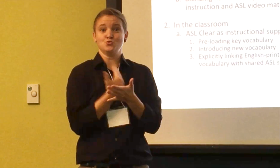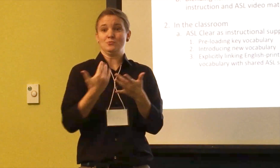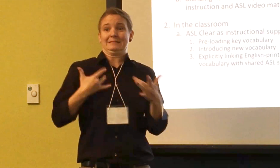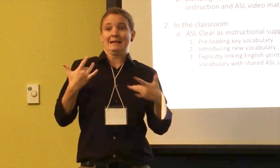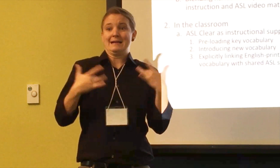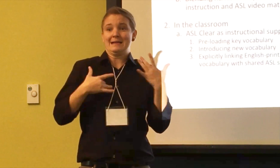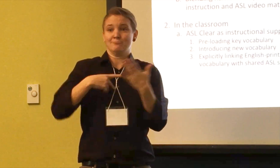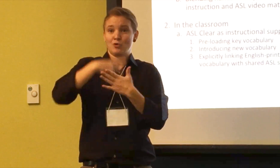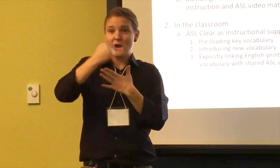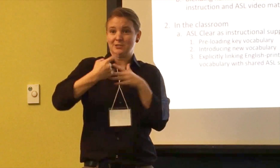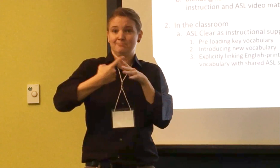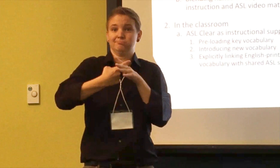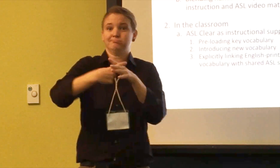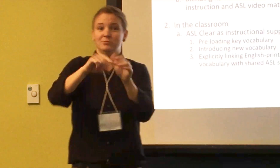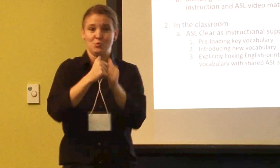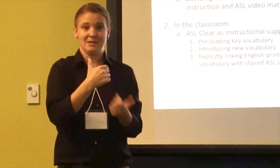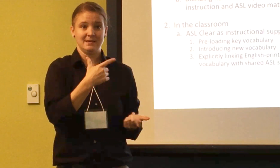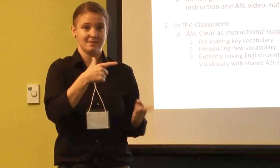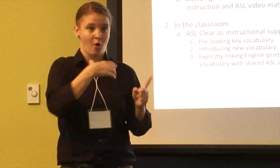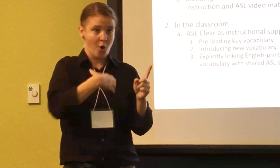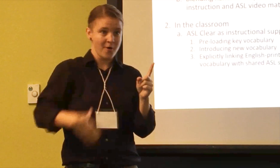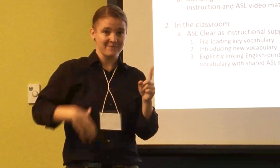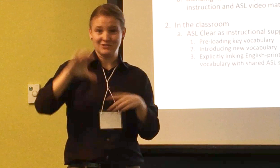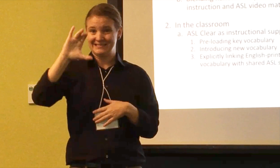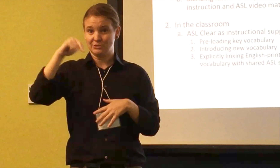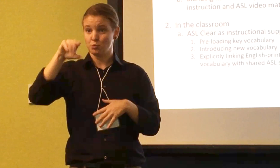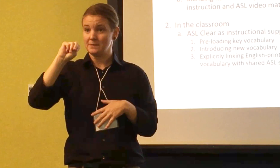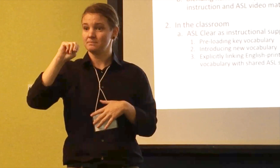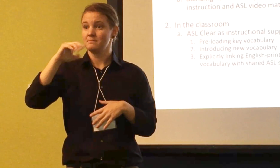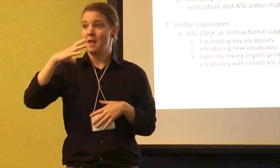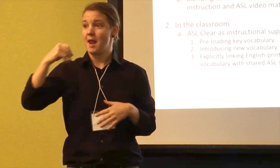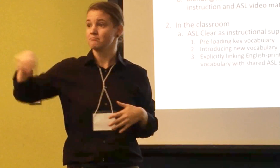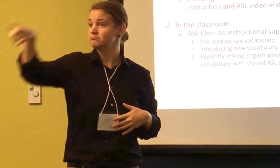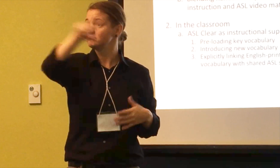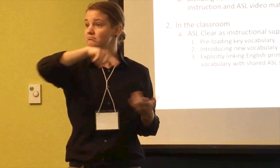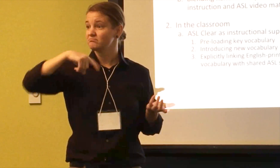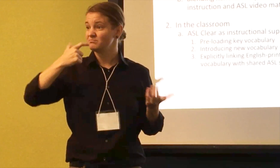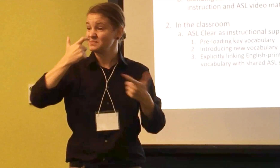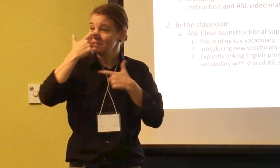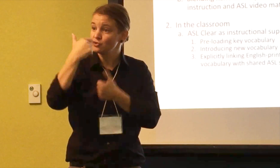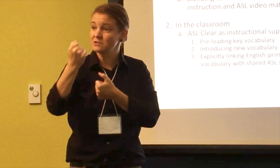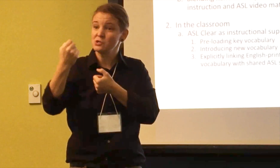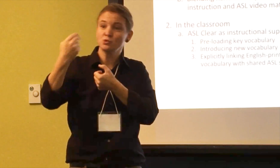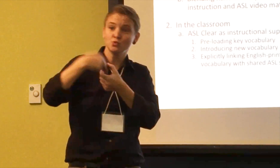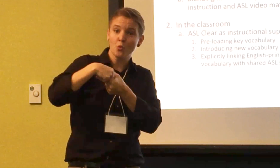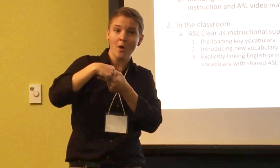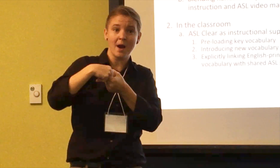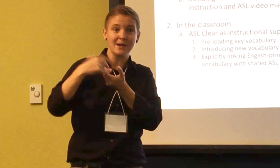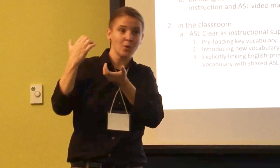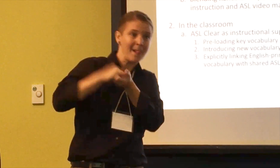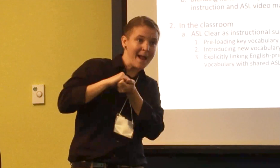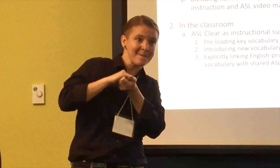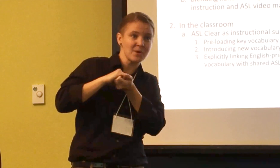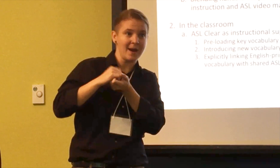CLEAR as an instructional support. And we're very, very excited about each and every one of these